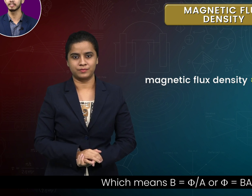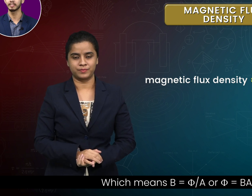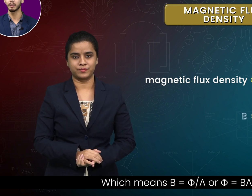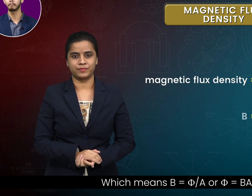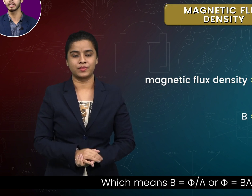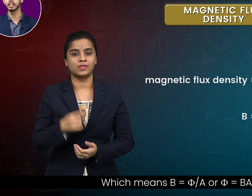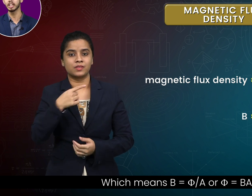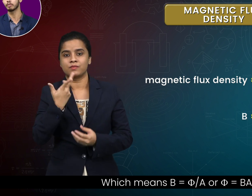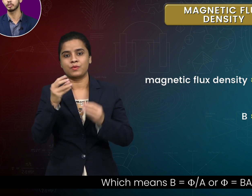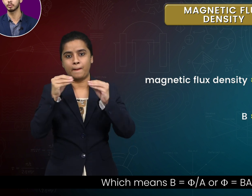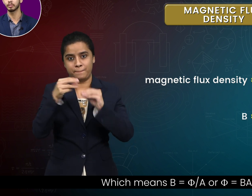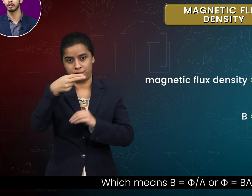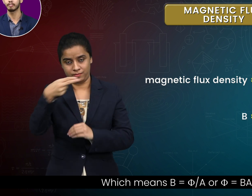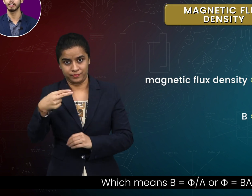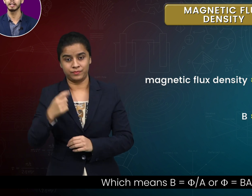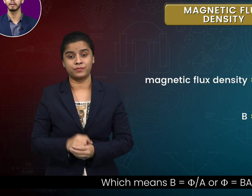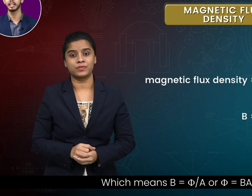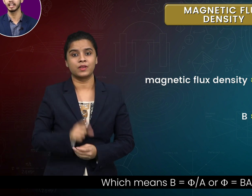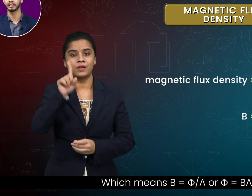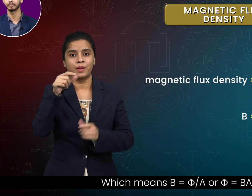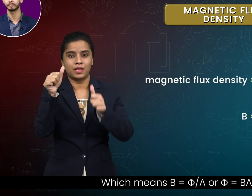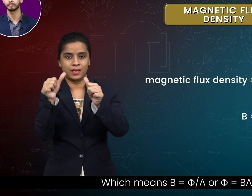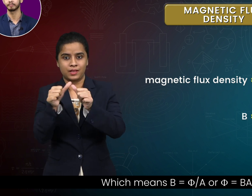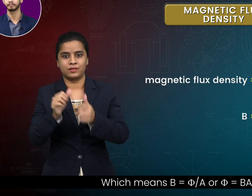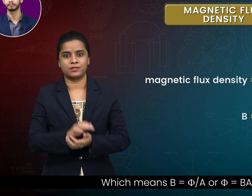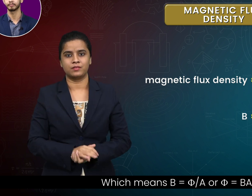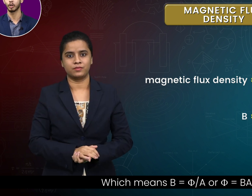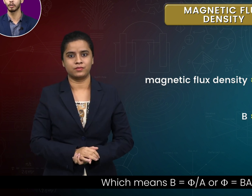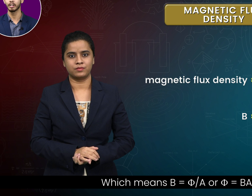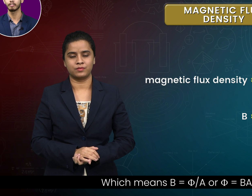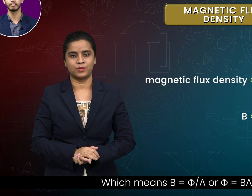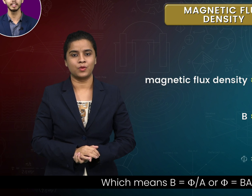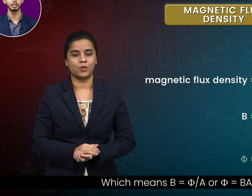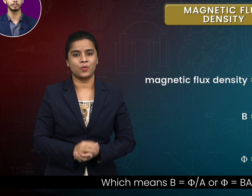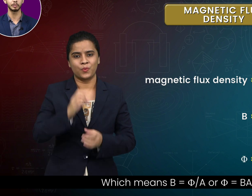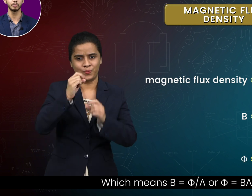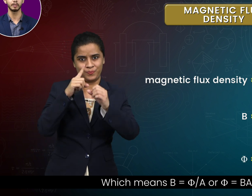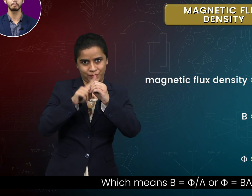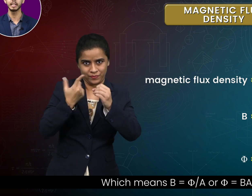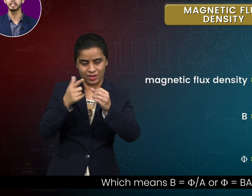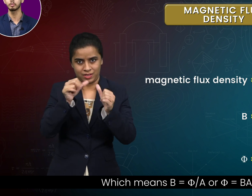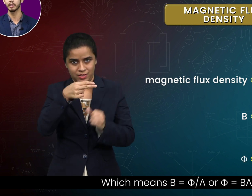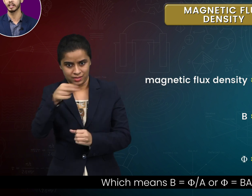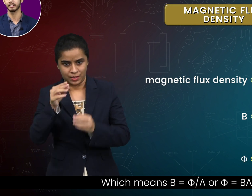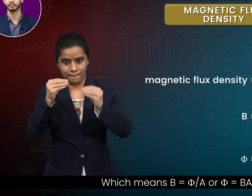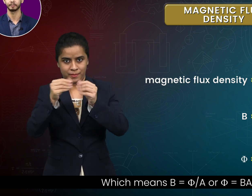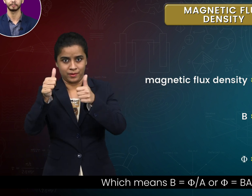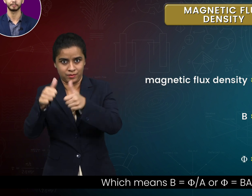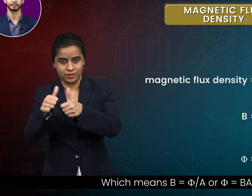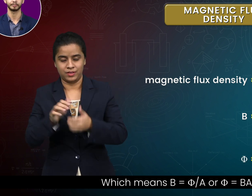which means B equals to phi by A, or phi equals to B into